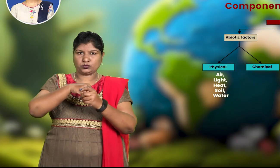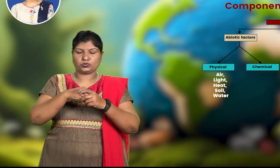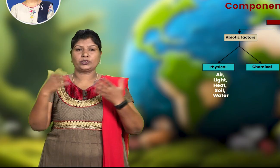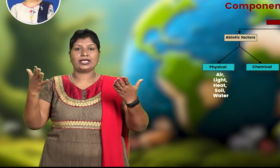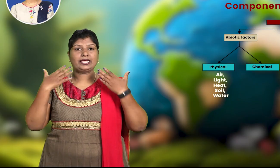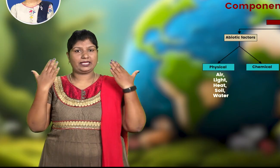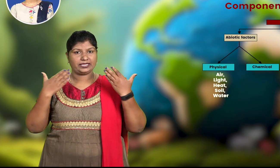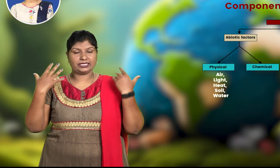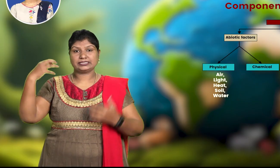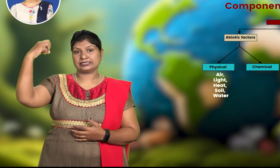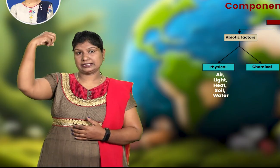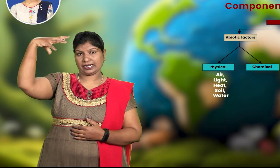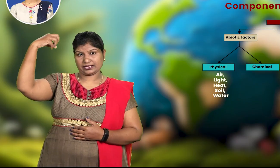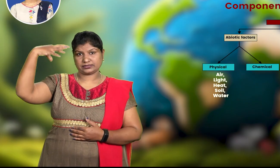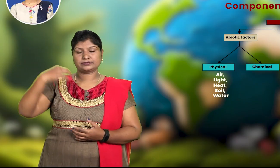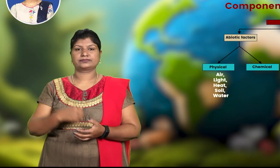light,